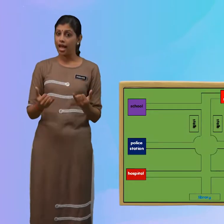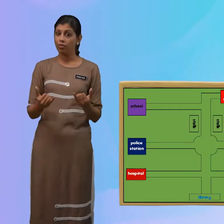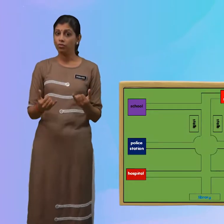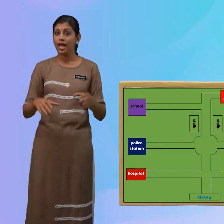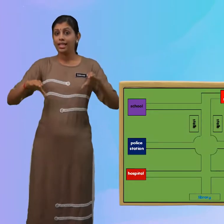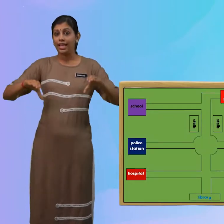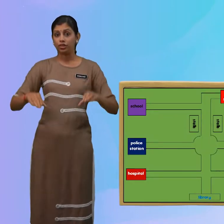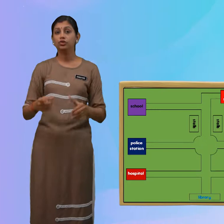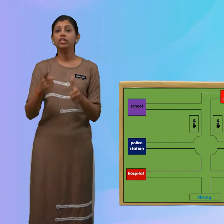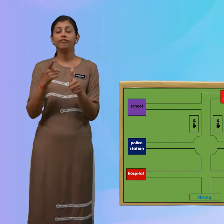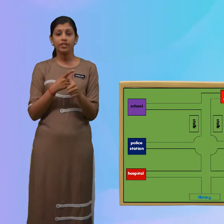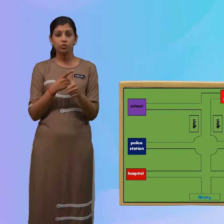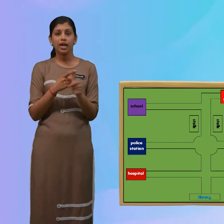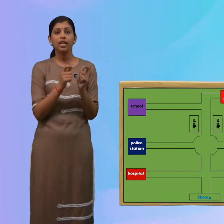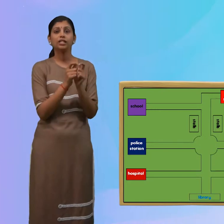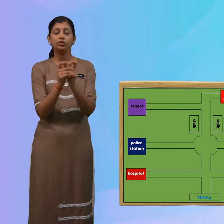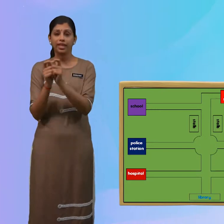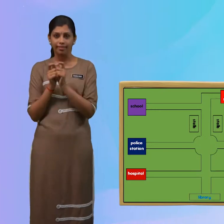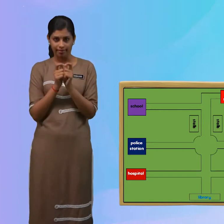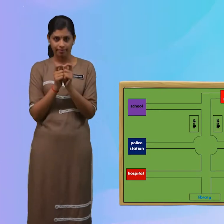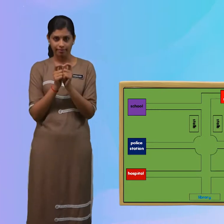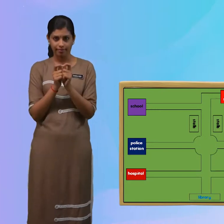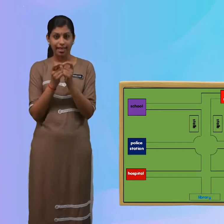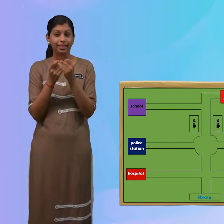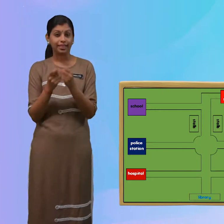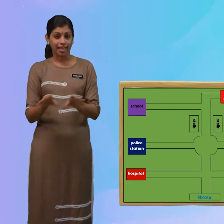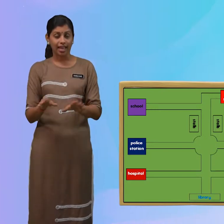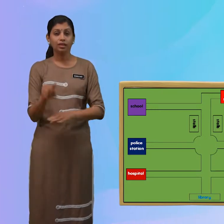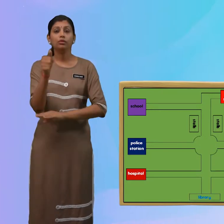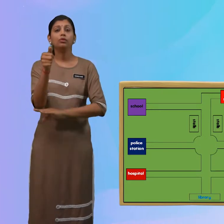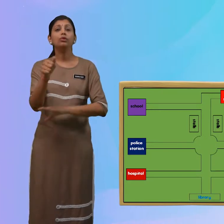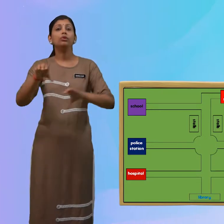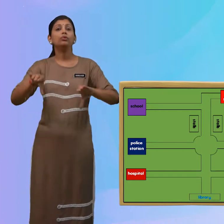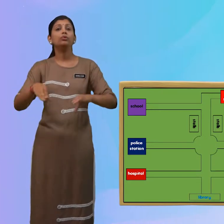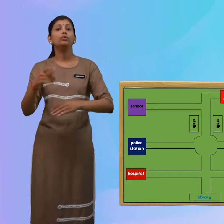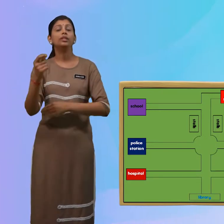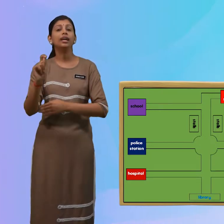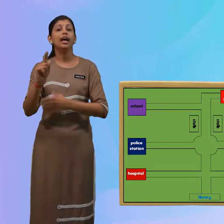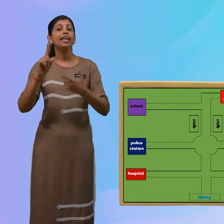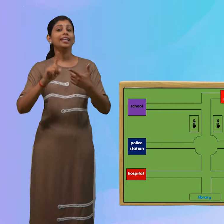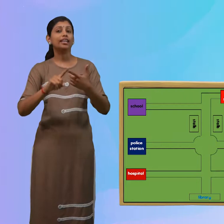Now, let's do the first one together. Then, you do the next